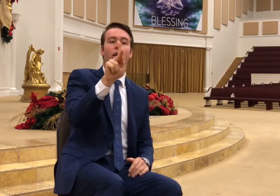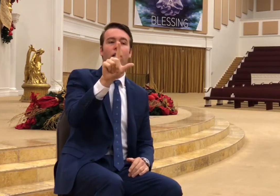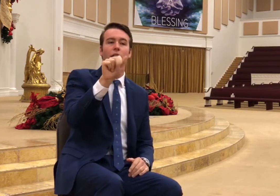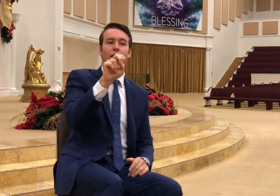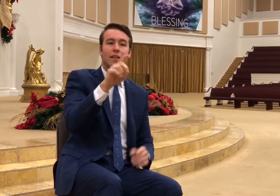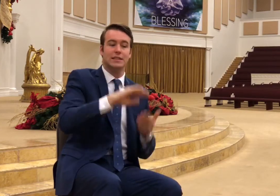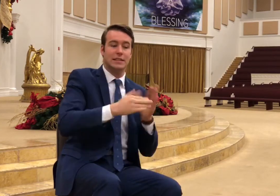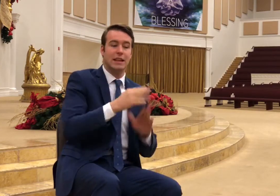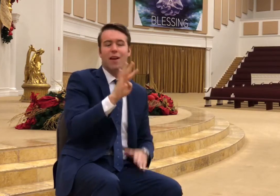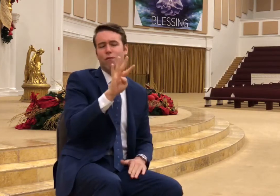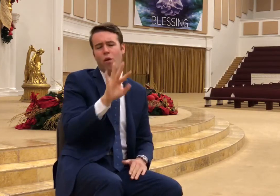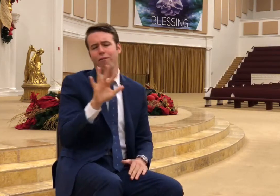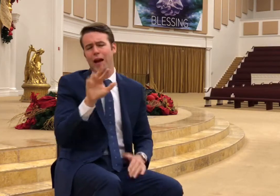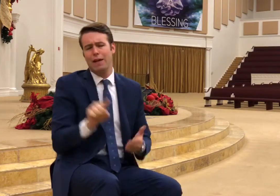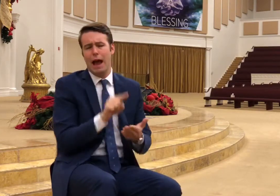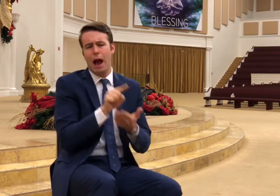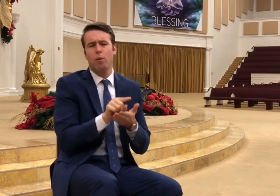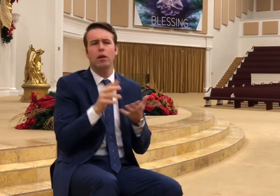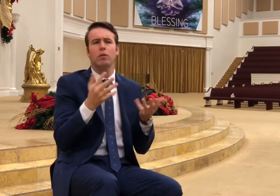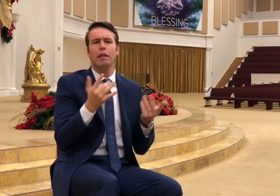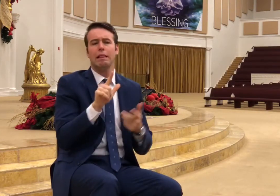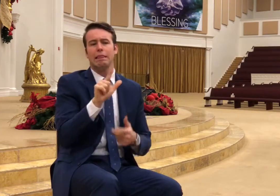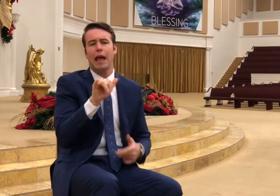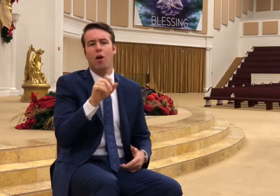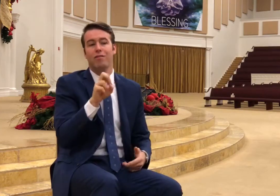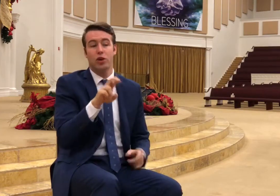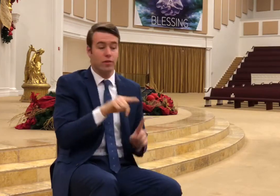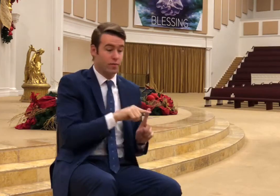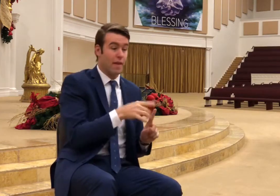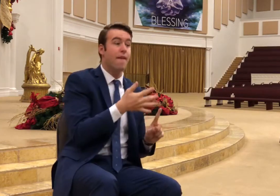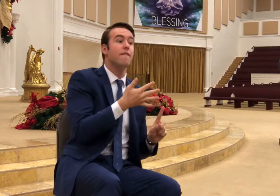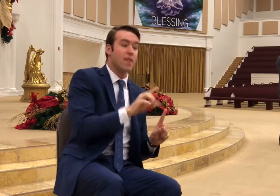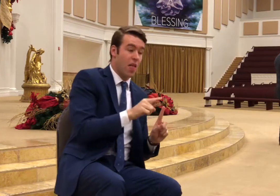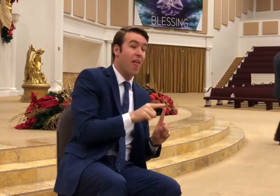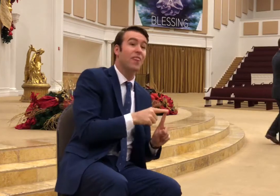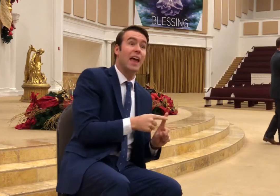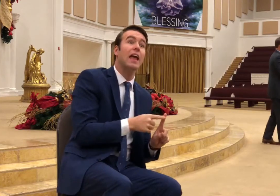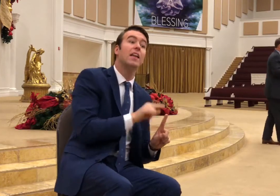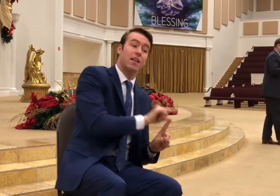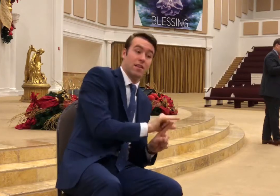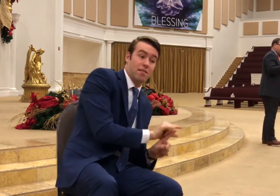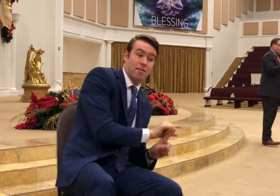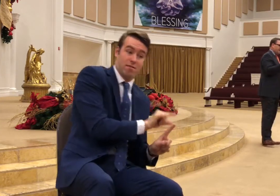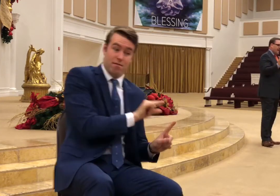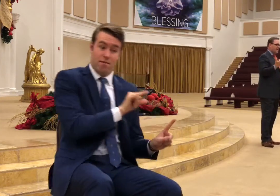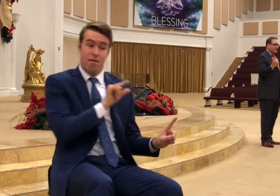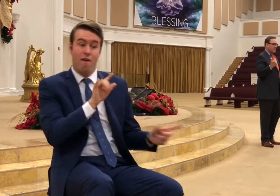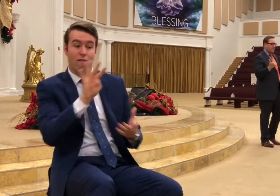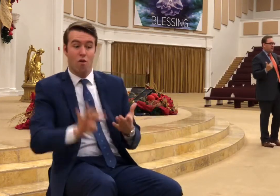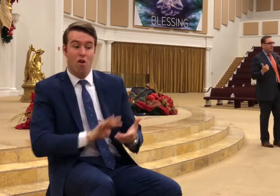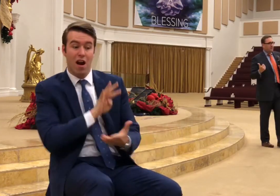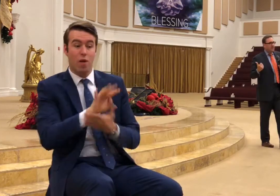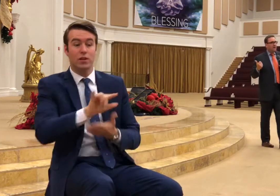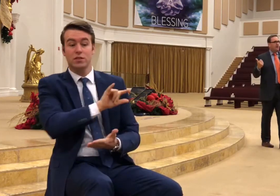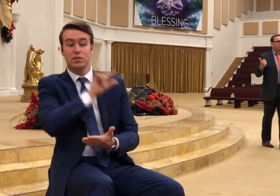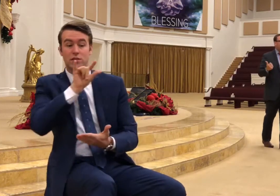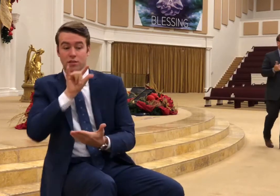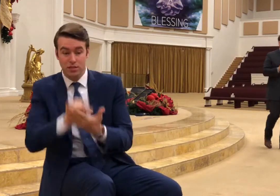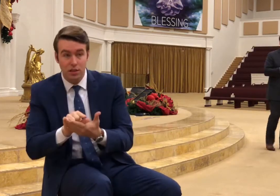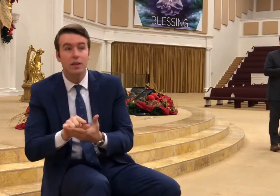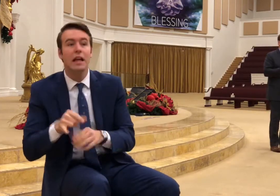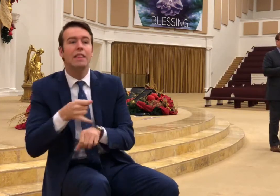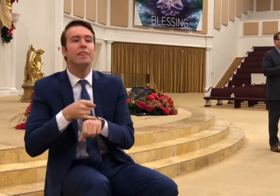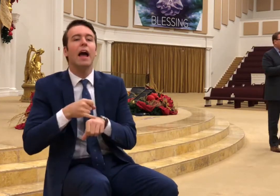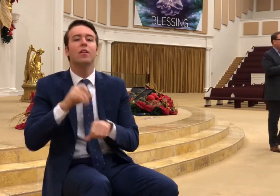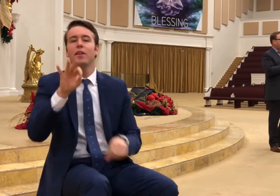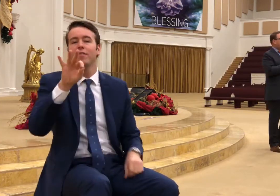4.5-5 hour layover, and then we flew back about almost 4 hours back and landed in the